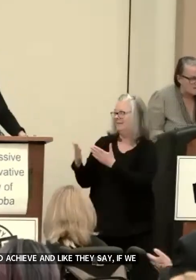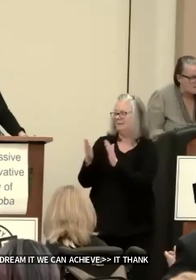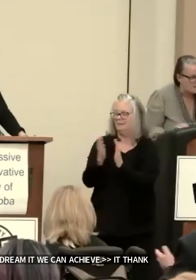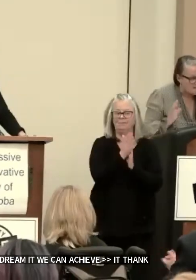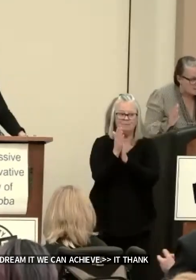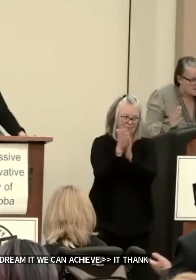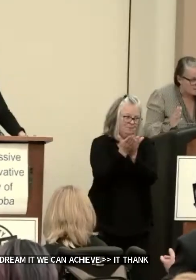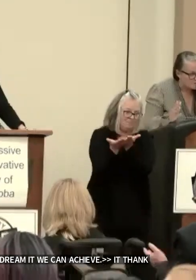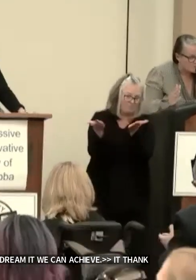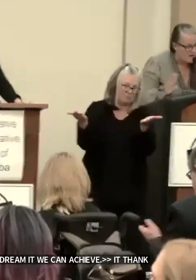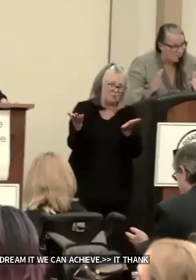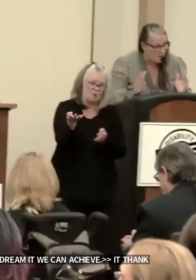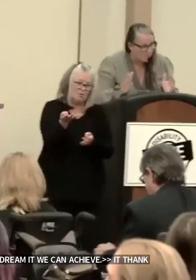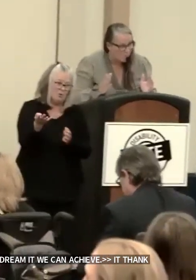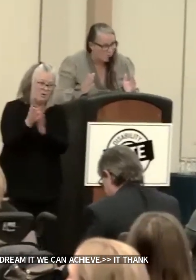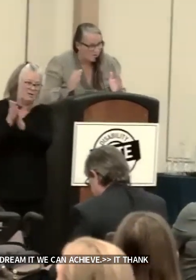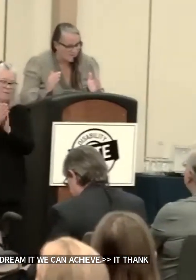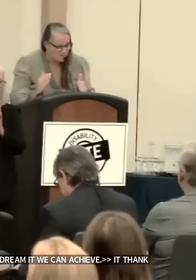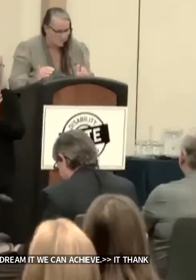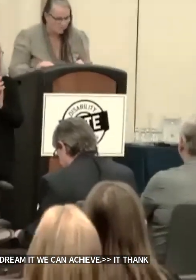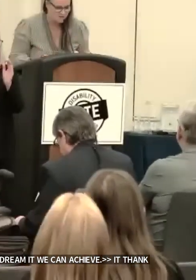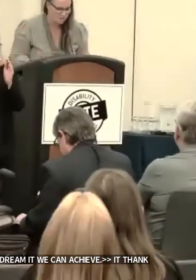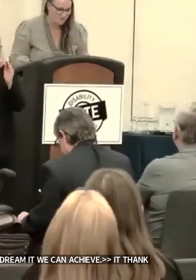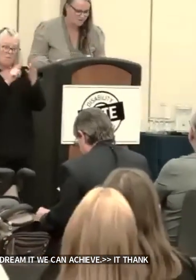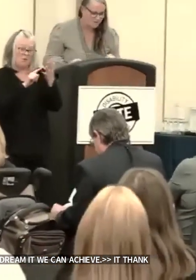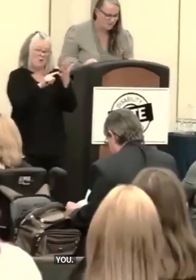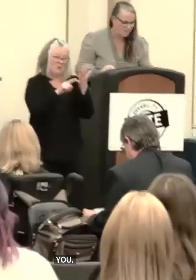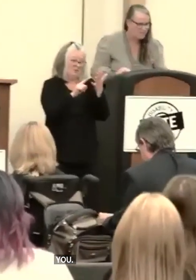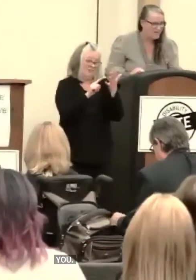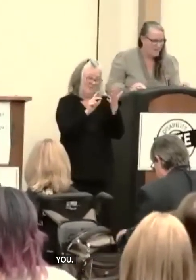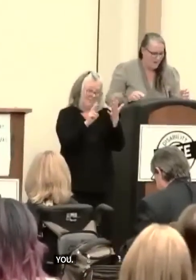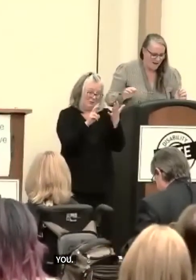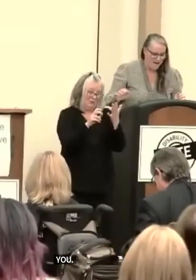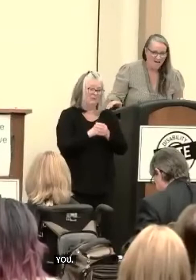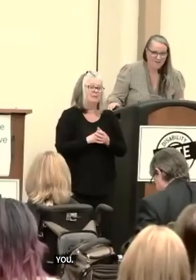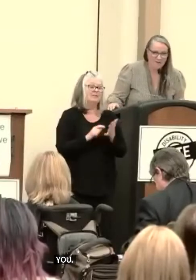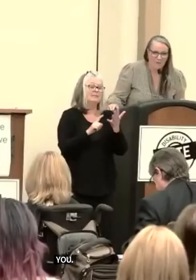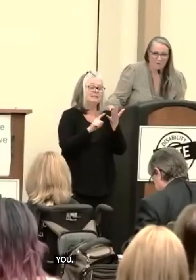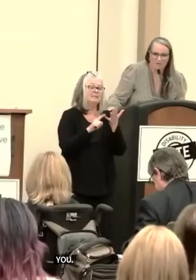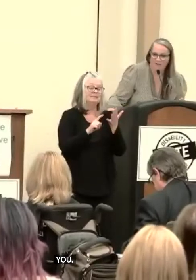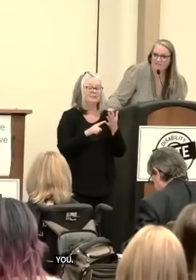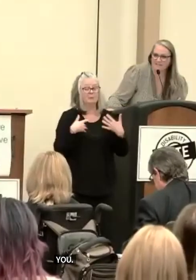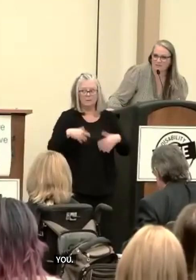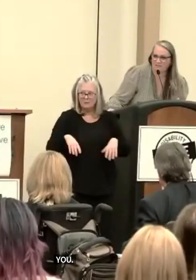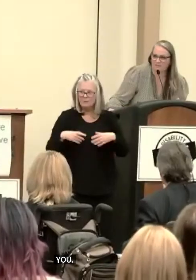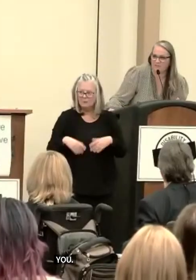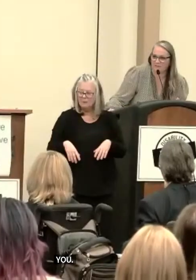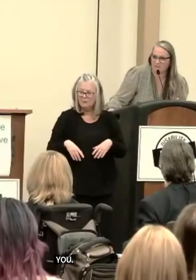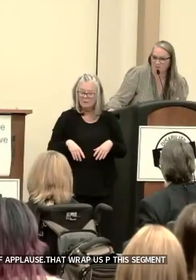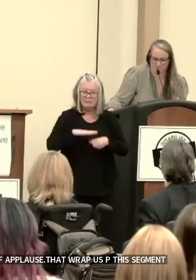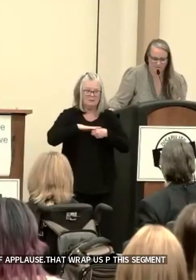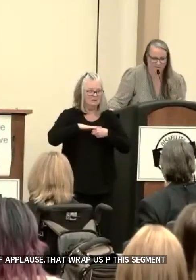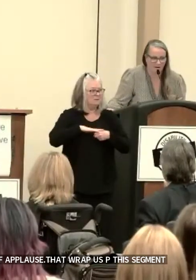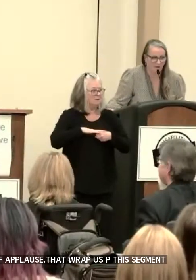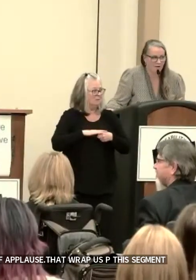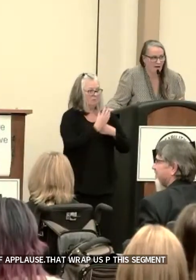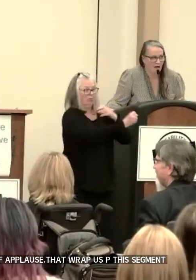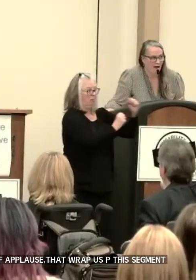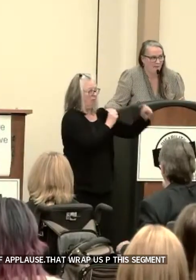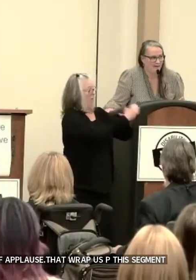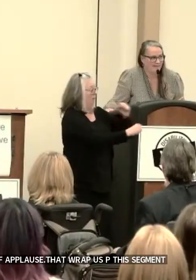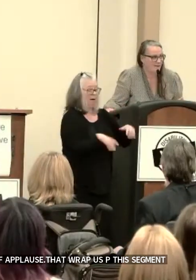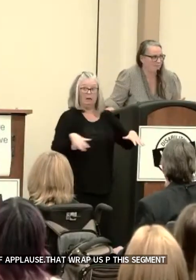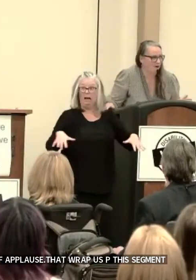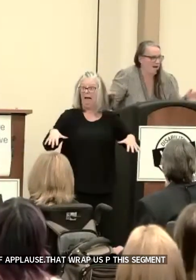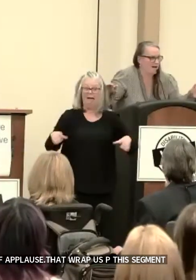up this segment. We have one more section of issues to go. Oh, that was a little stressful when everyone started leaving there.